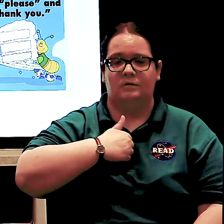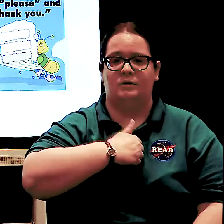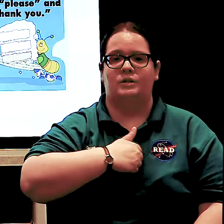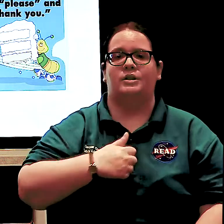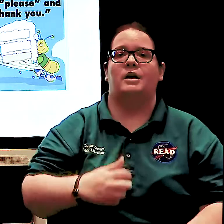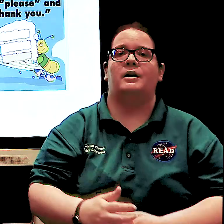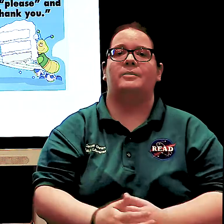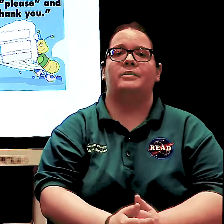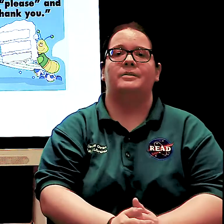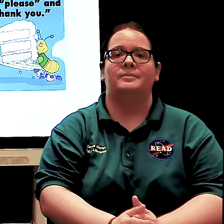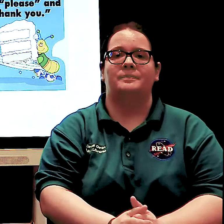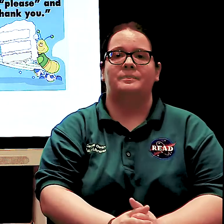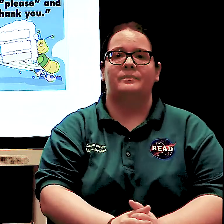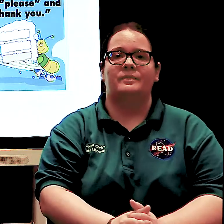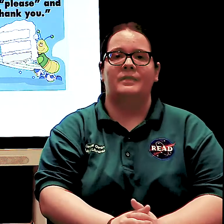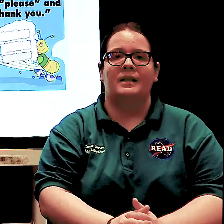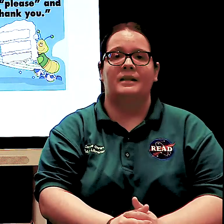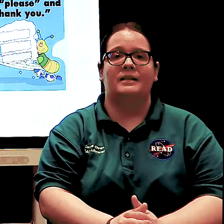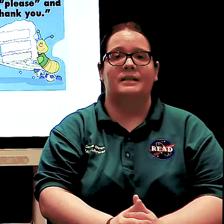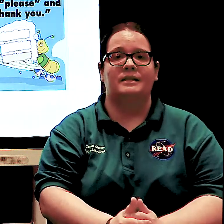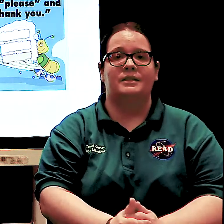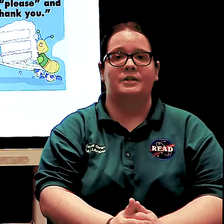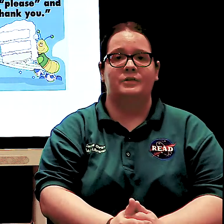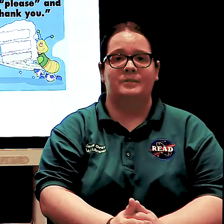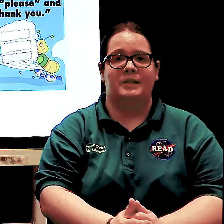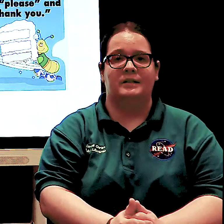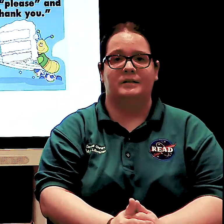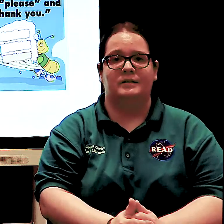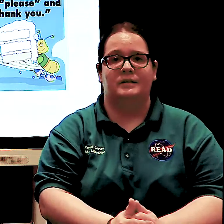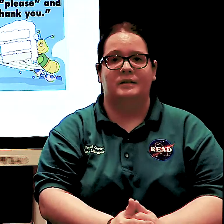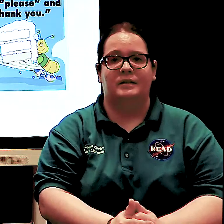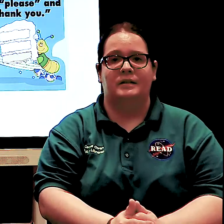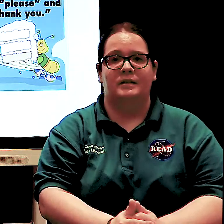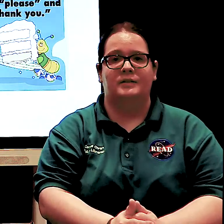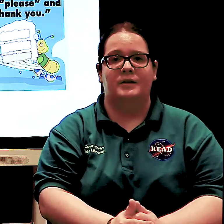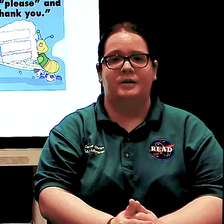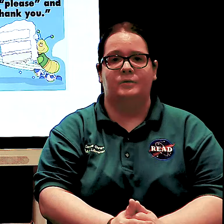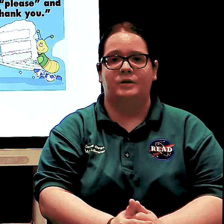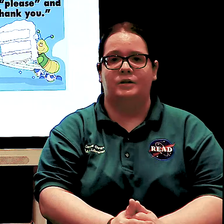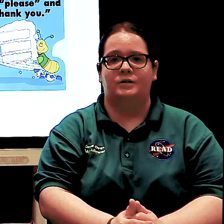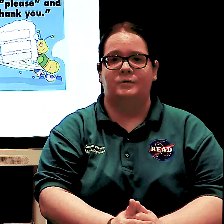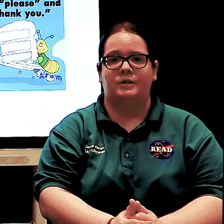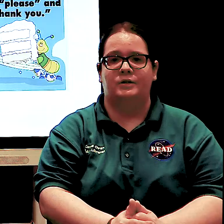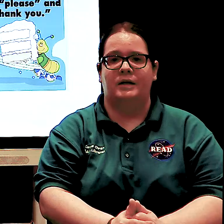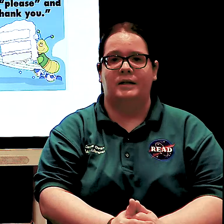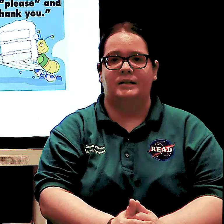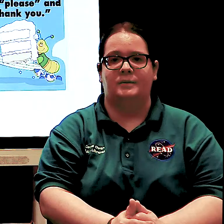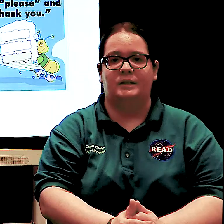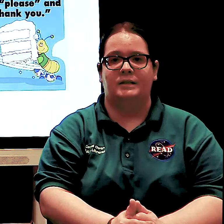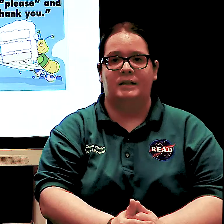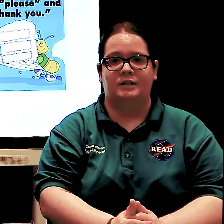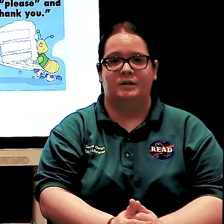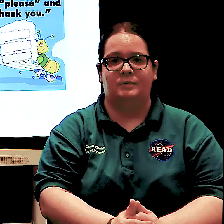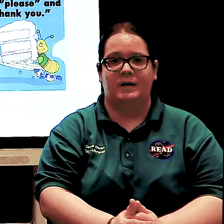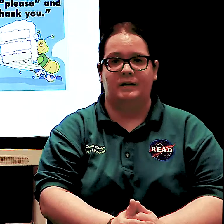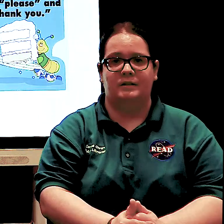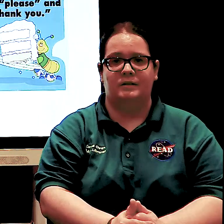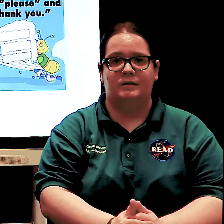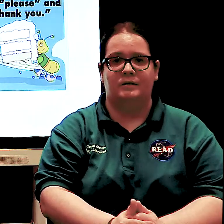Good job. And then excuse me. It's very important to use when you're trying to get someone's attention, right?